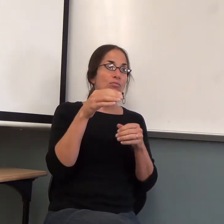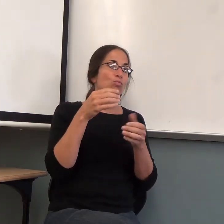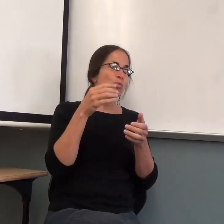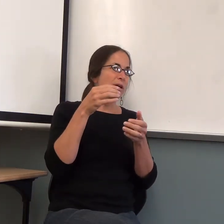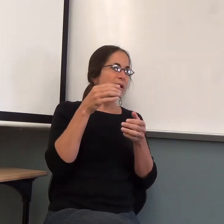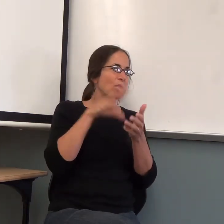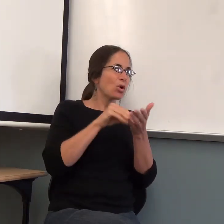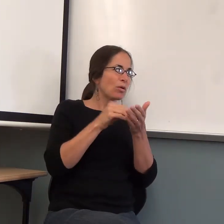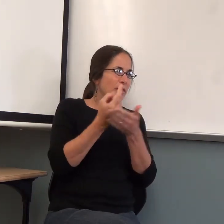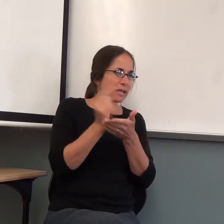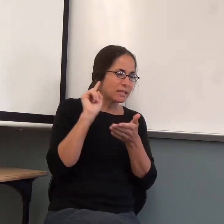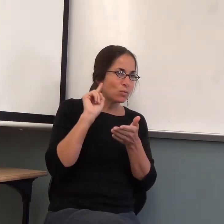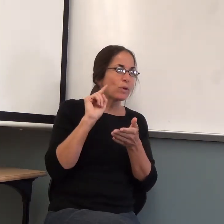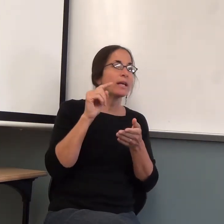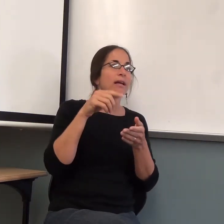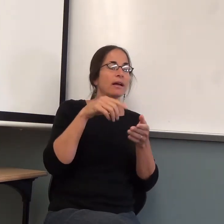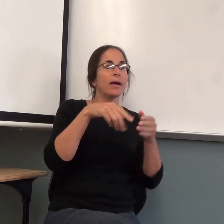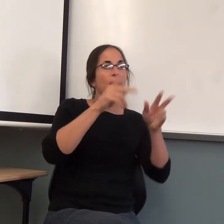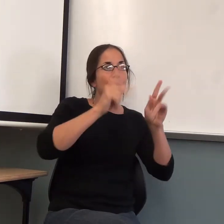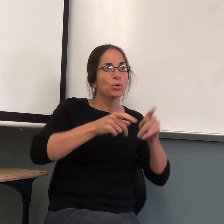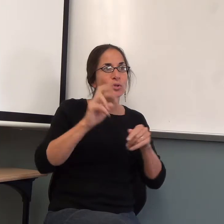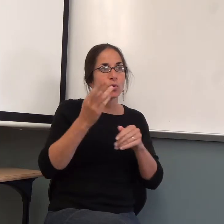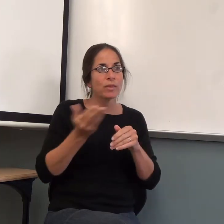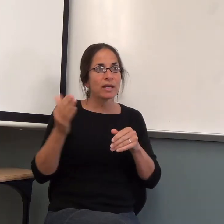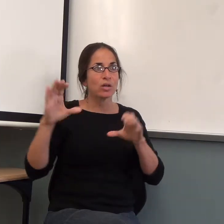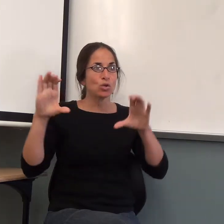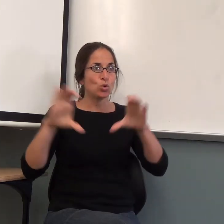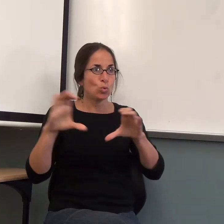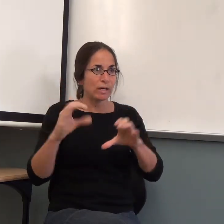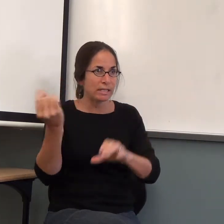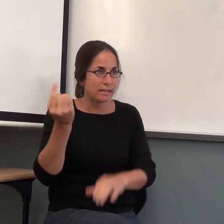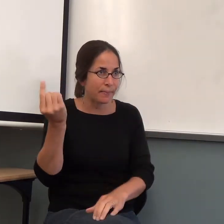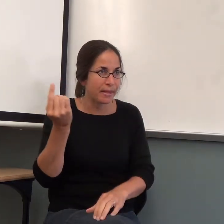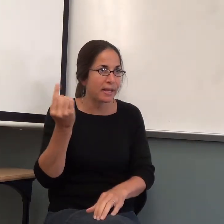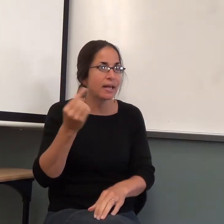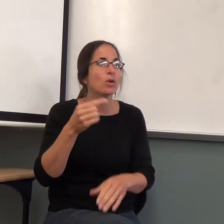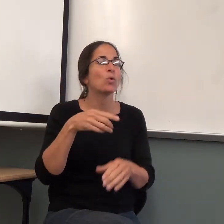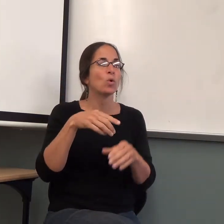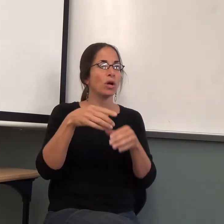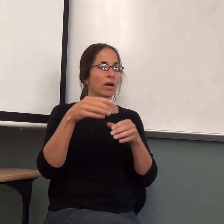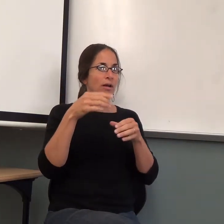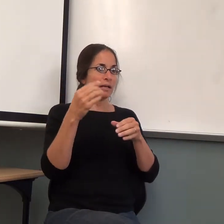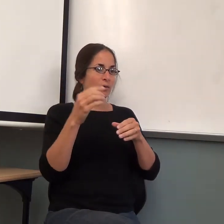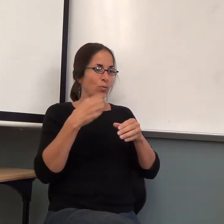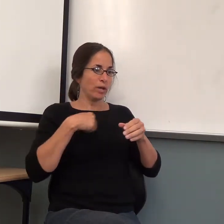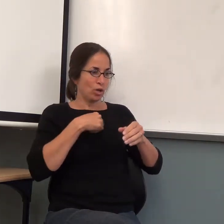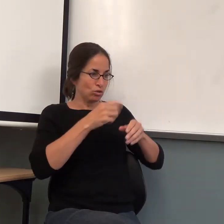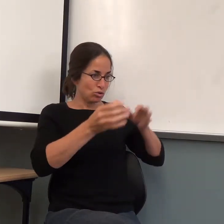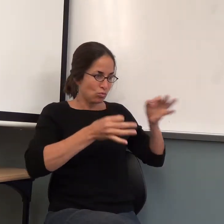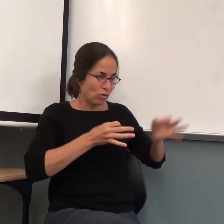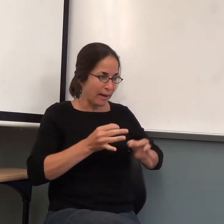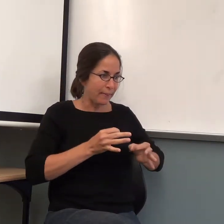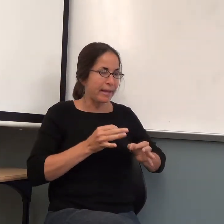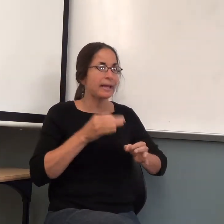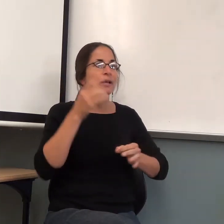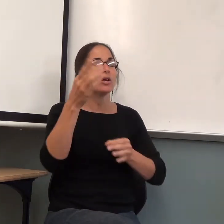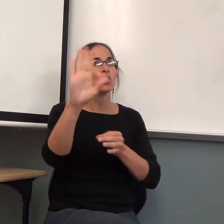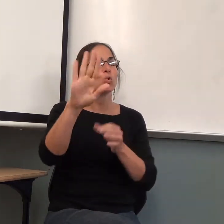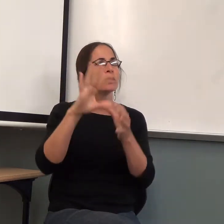the person or thing that's doing the action, right? Or is being described. Good. What was your sentence, Leo? The